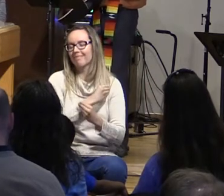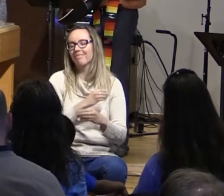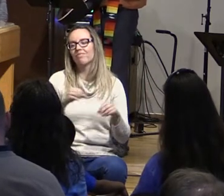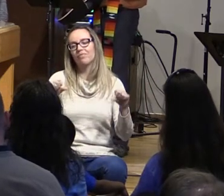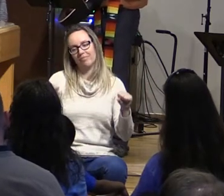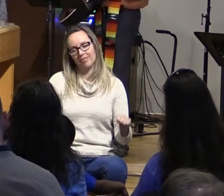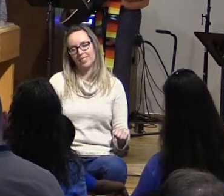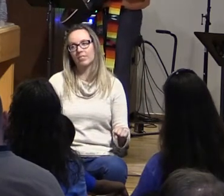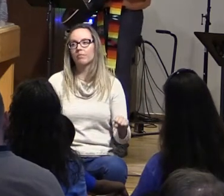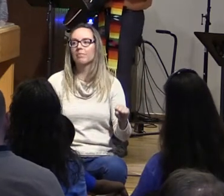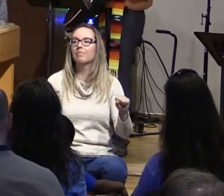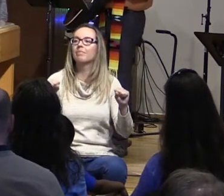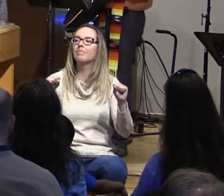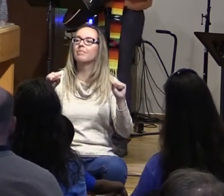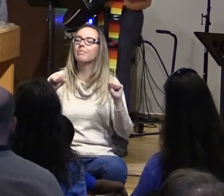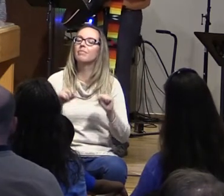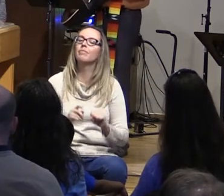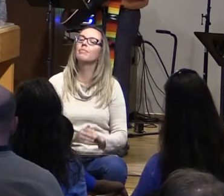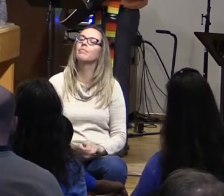things out of